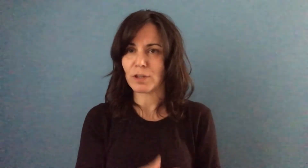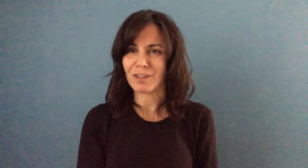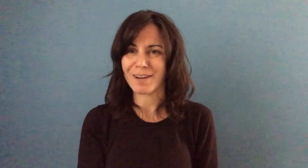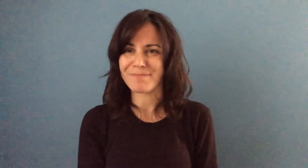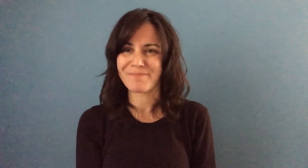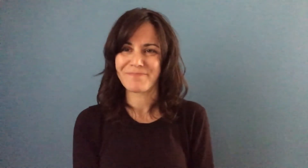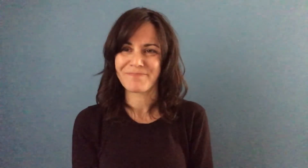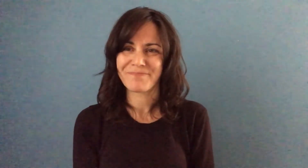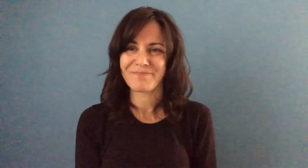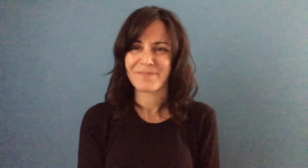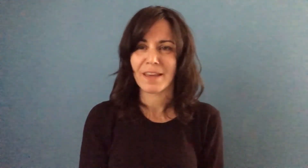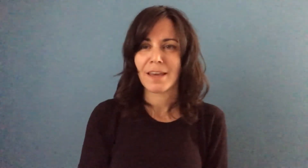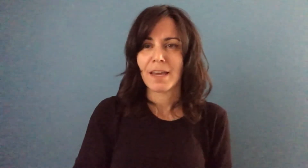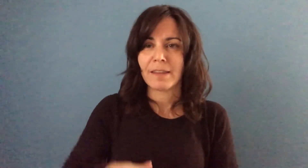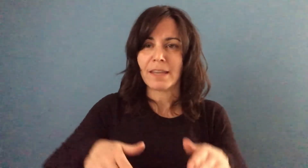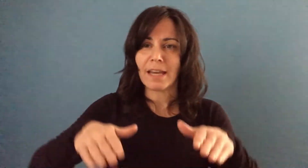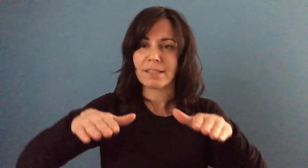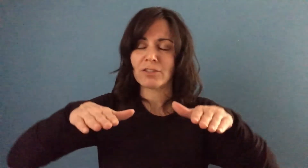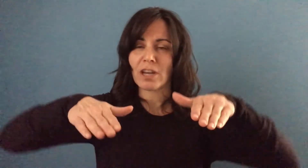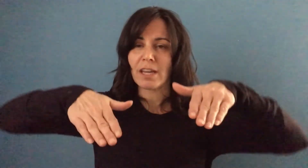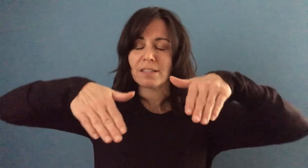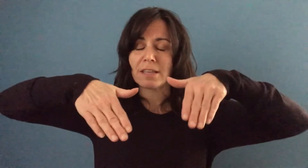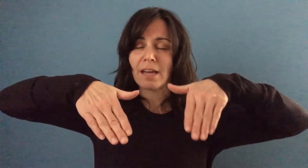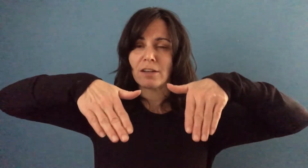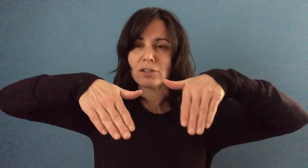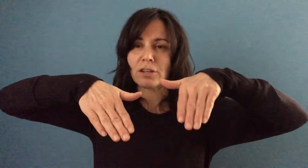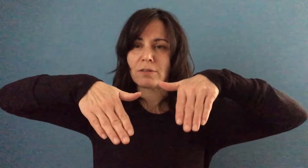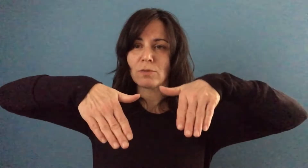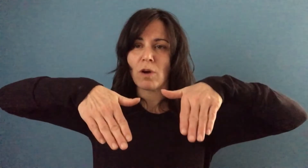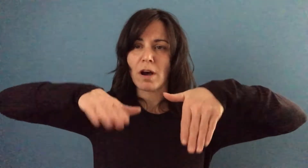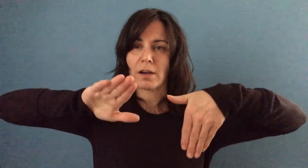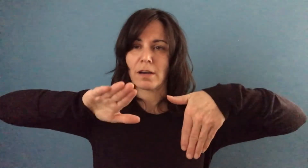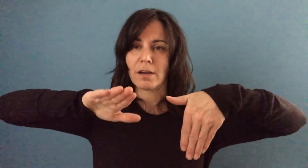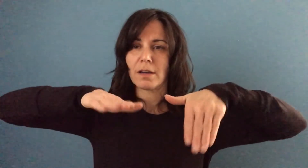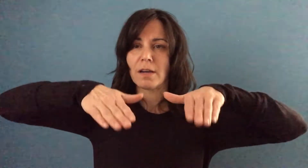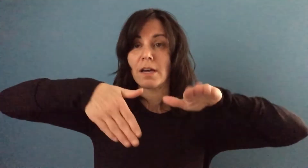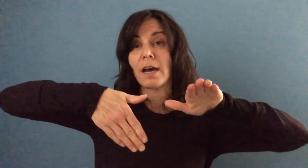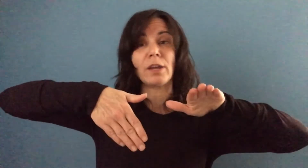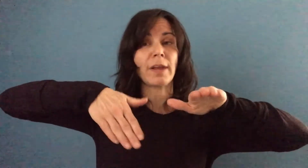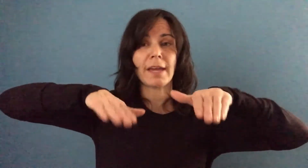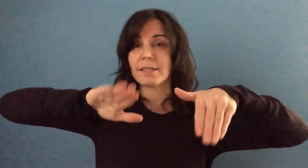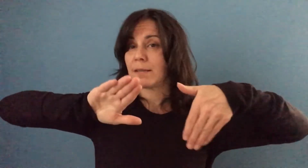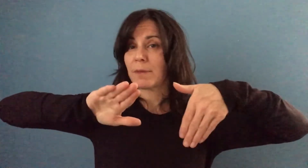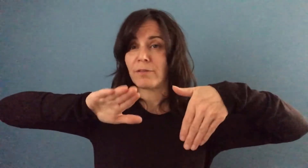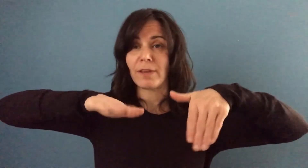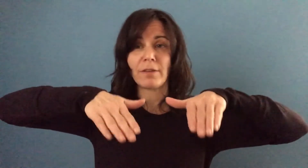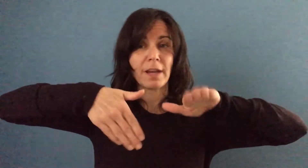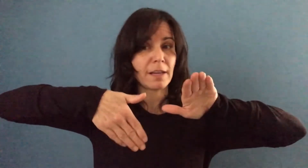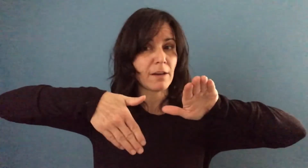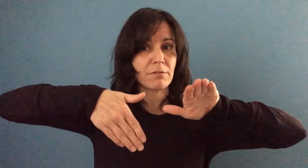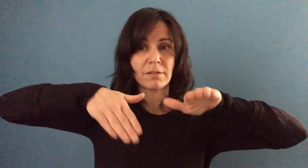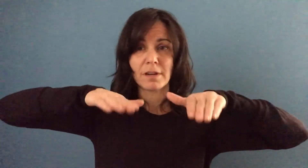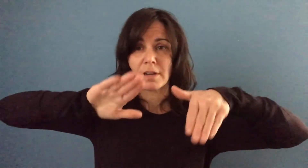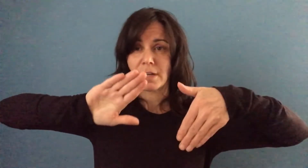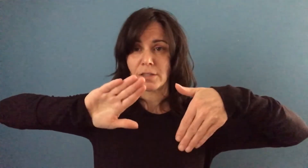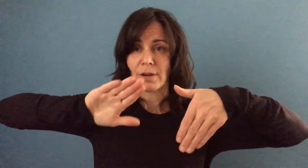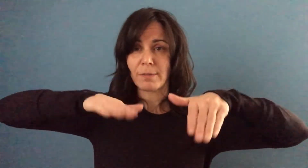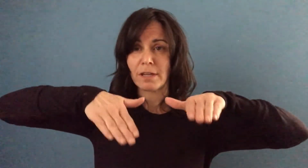job. The next sign I'll show you is walk. You can't see my feet right now, so I'm gonna show